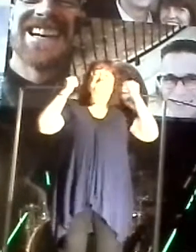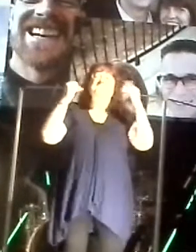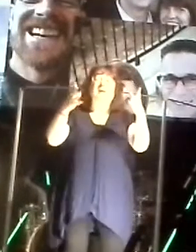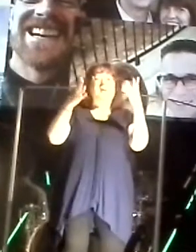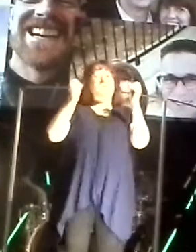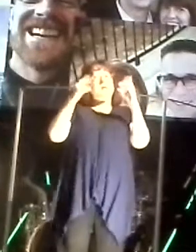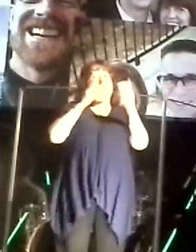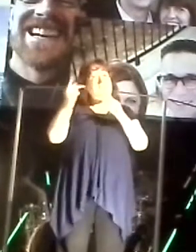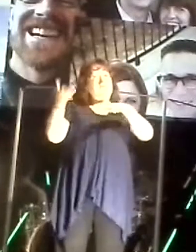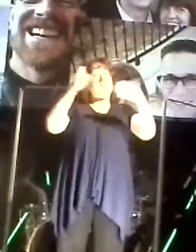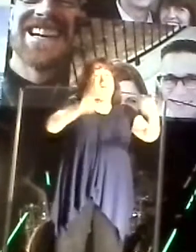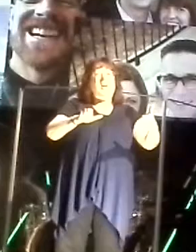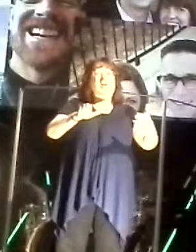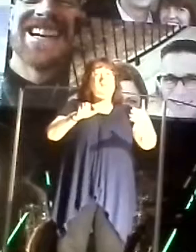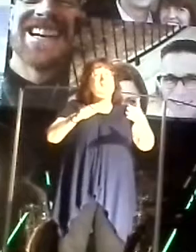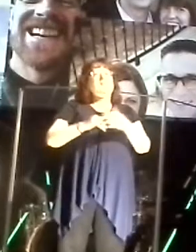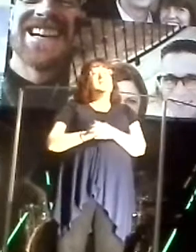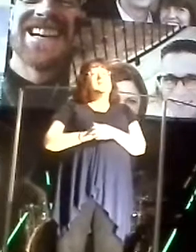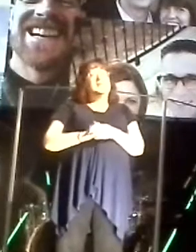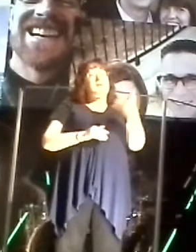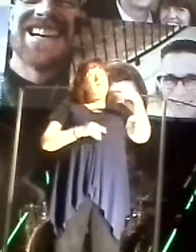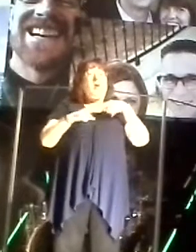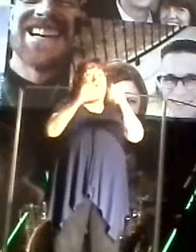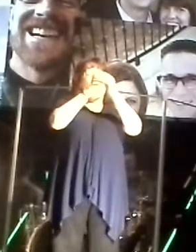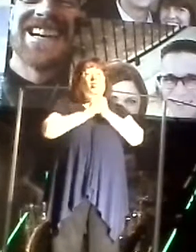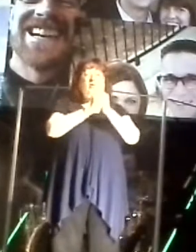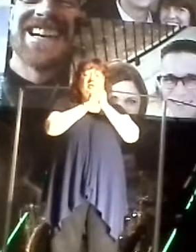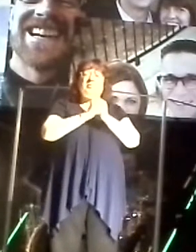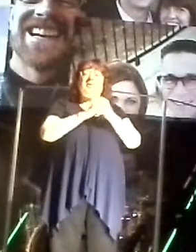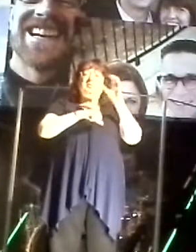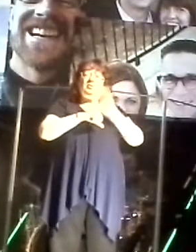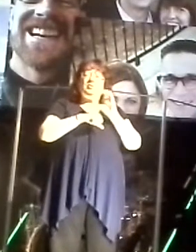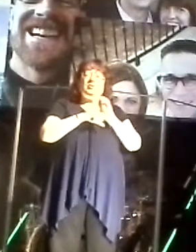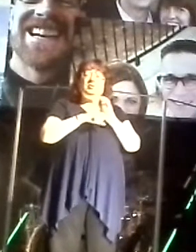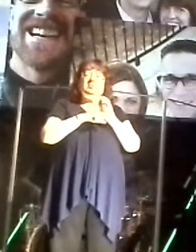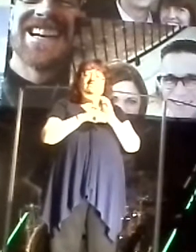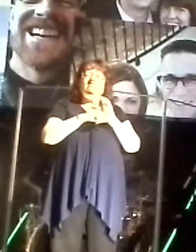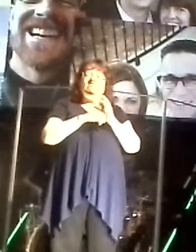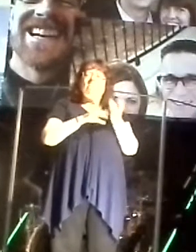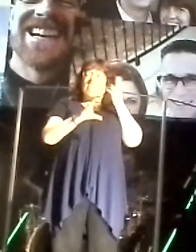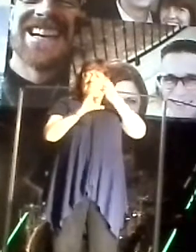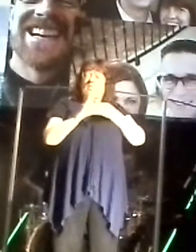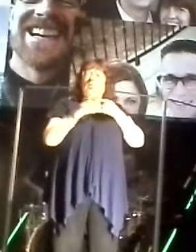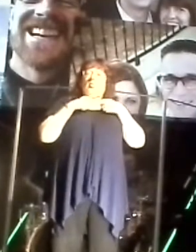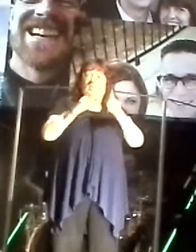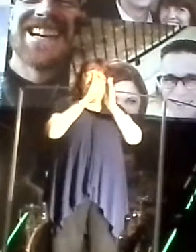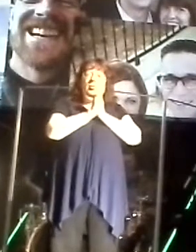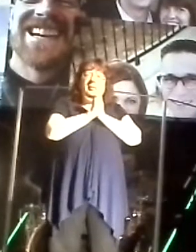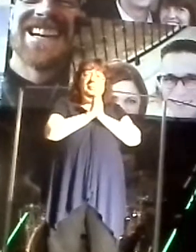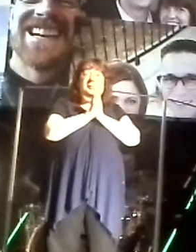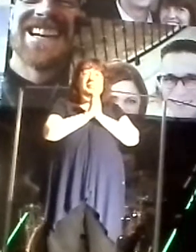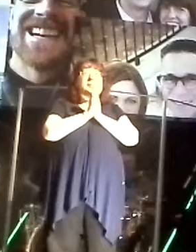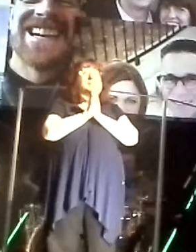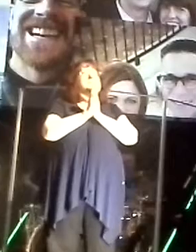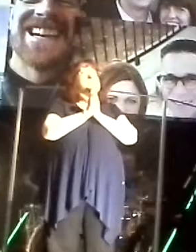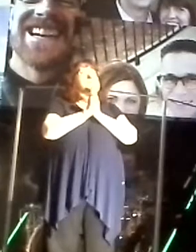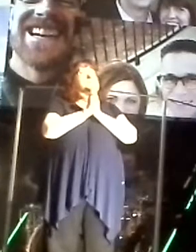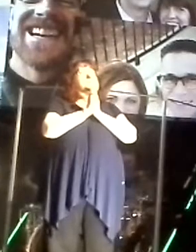this morning as they worshiped in church. Would you join with me as we pray?